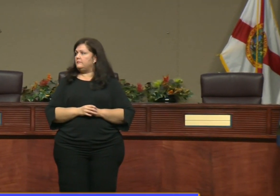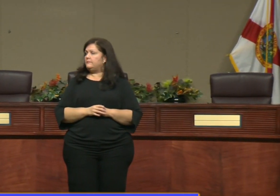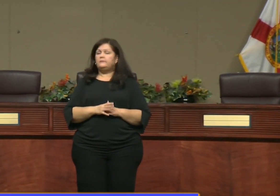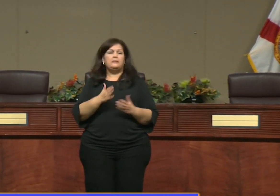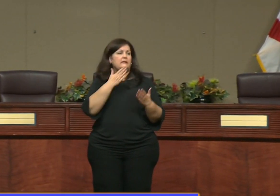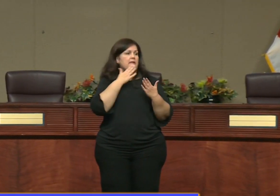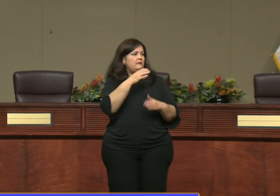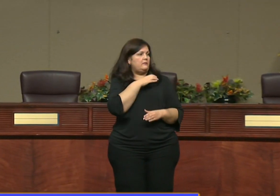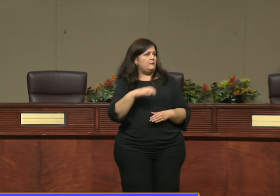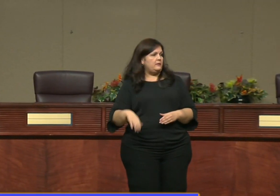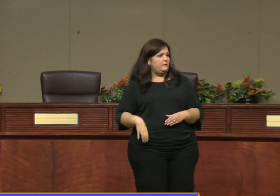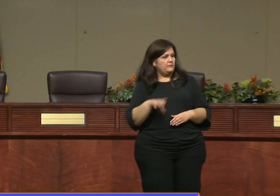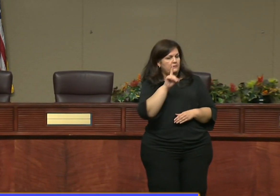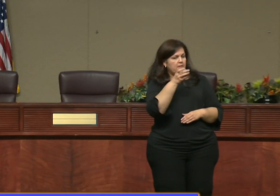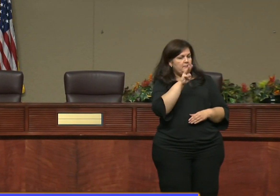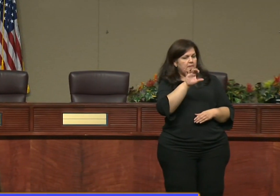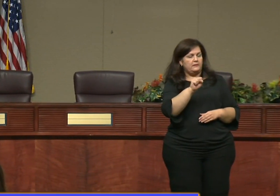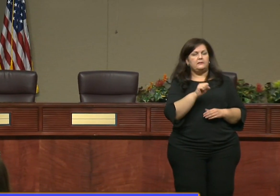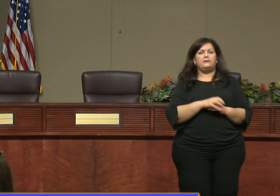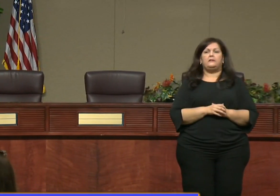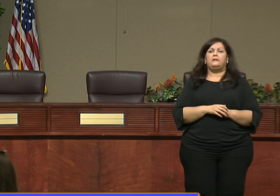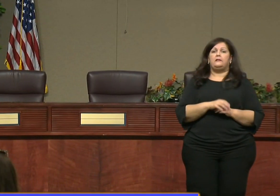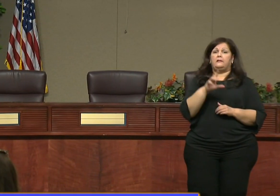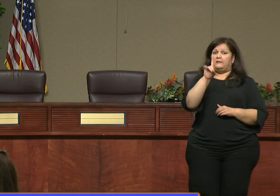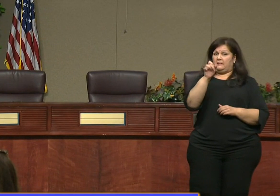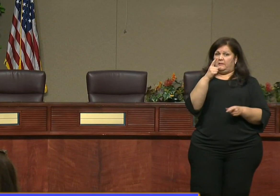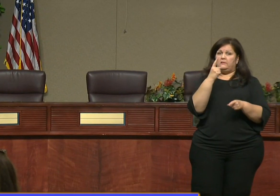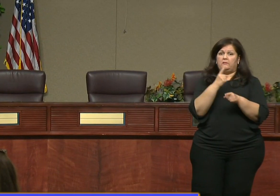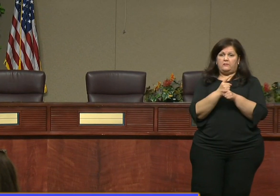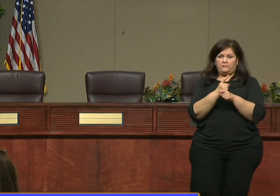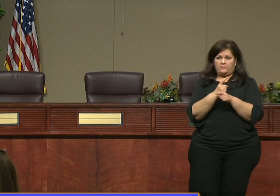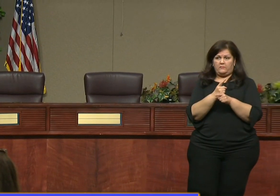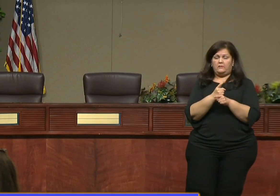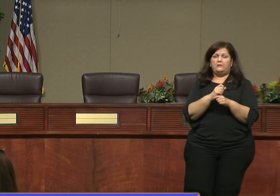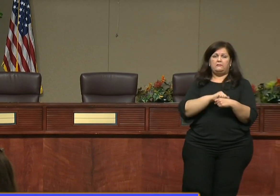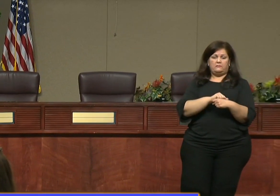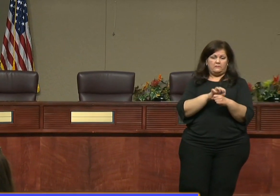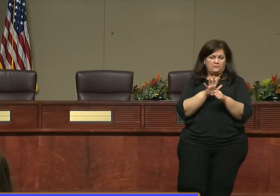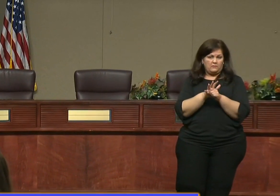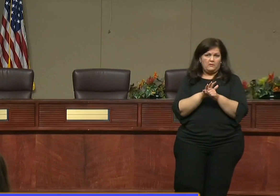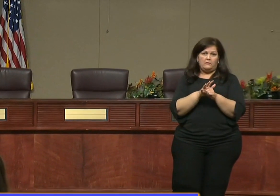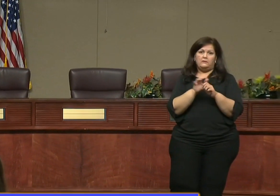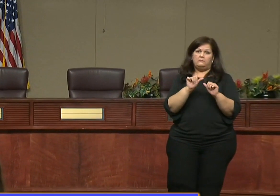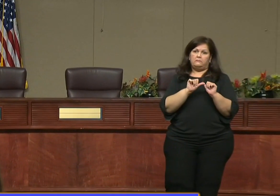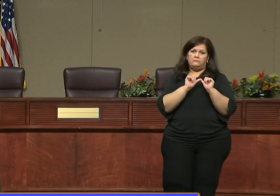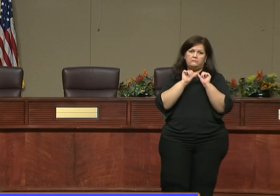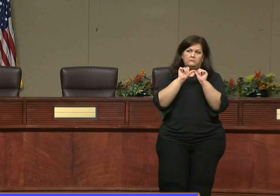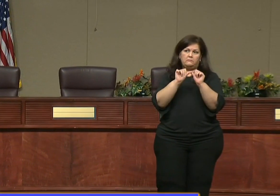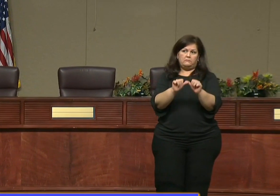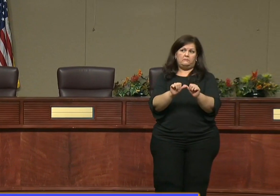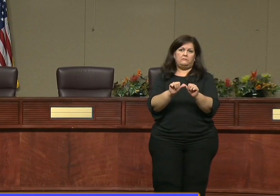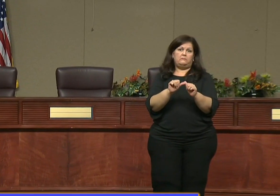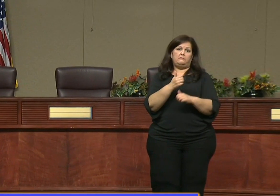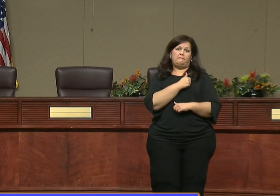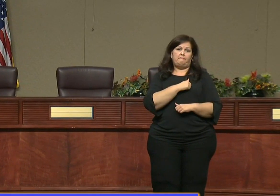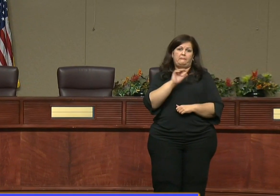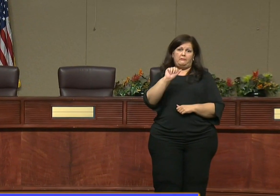Thank you, Mayor Demings. Mayor Demings is right. Fight against COVID has been a long one already. It's already August. We